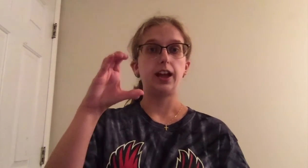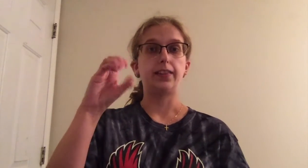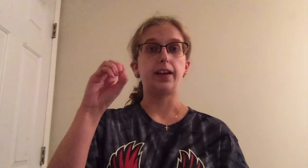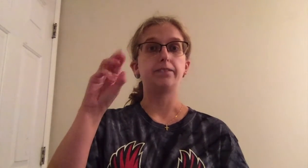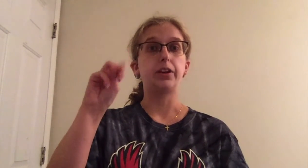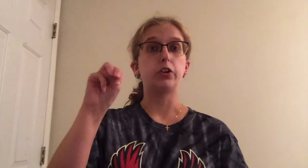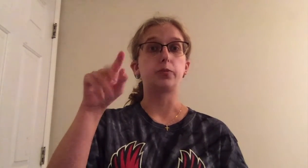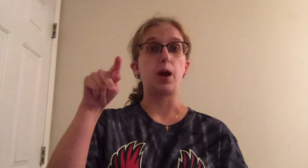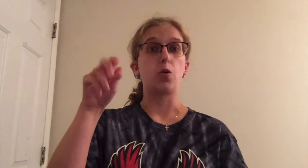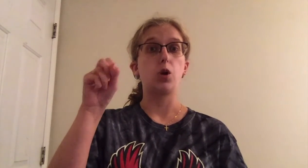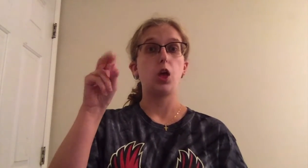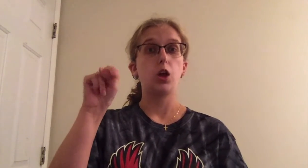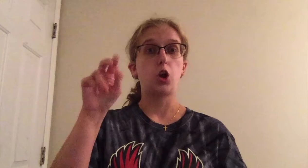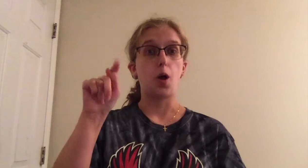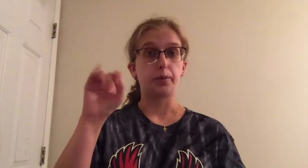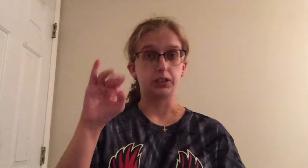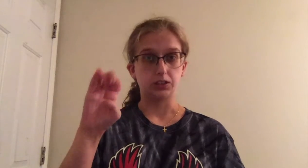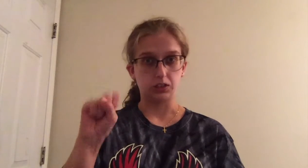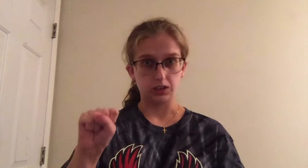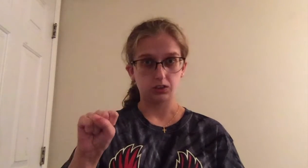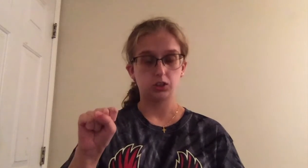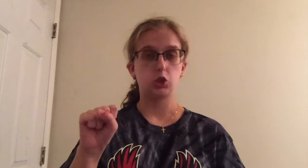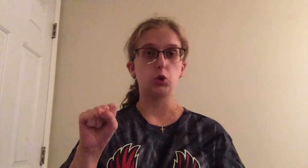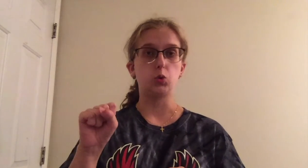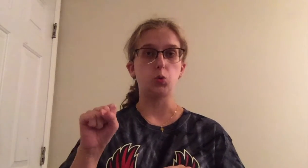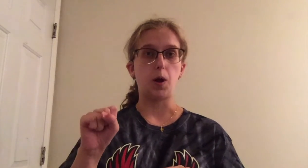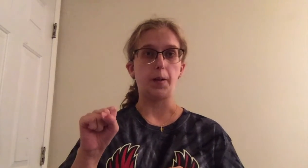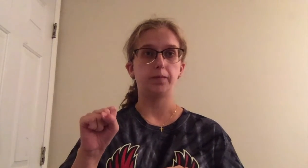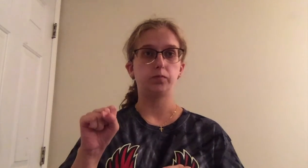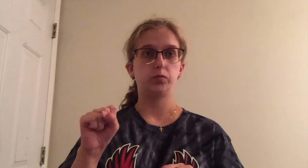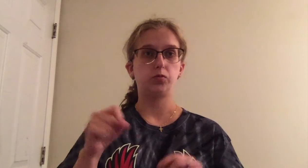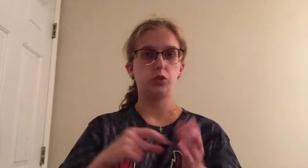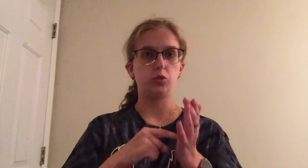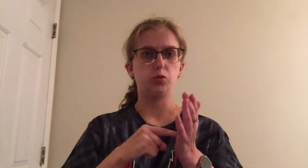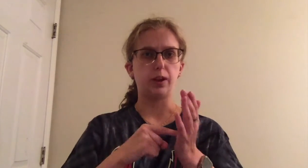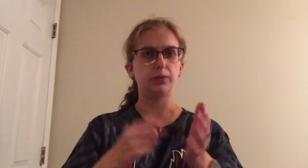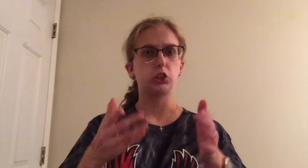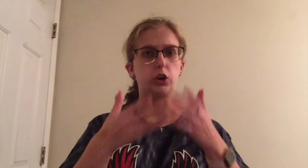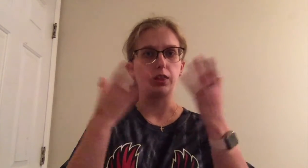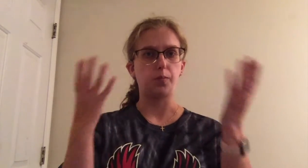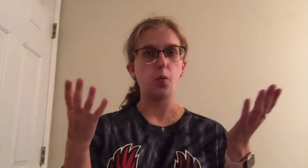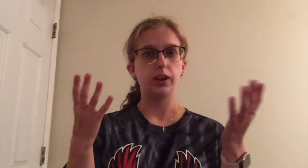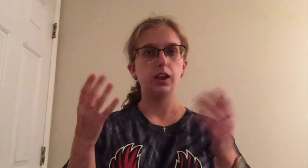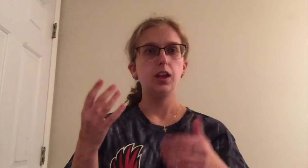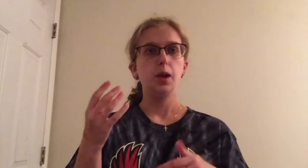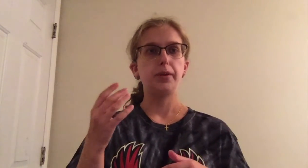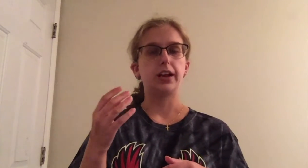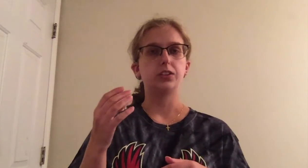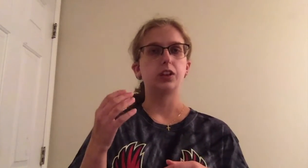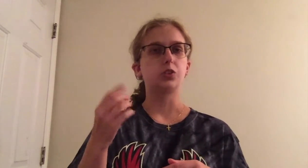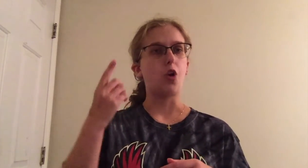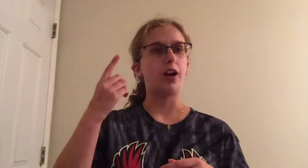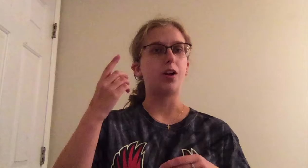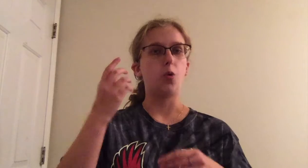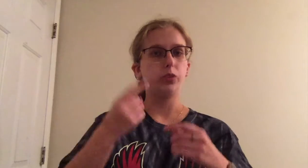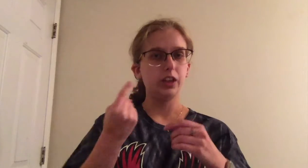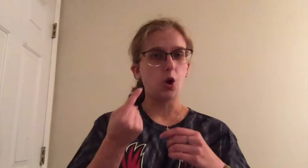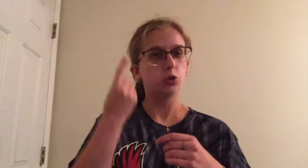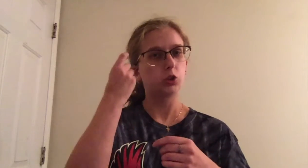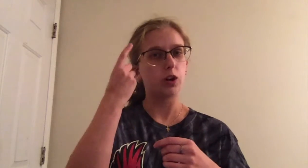then fingerspell competencies to demonstrate the point, because it's not only cultural